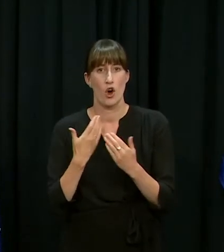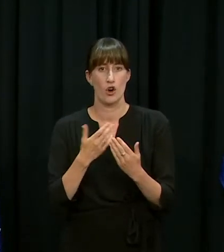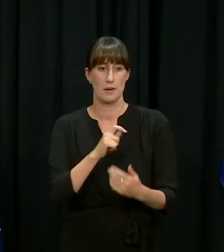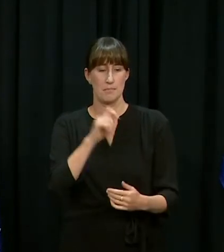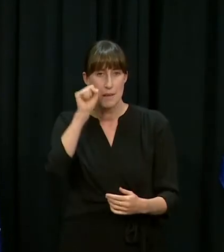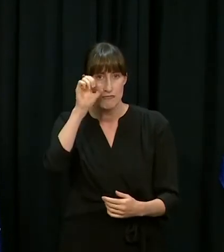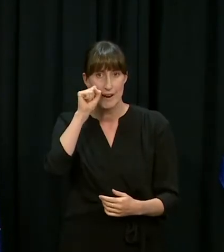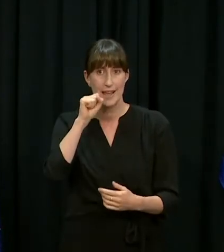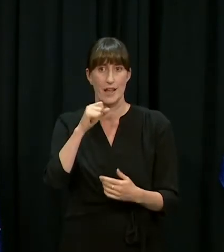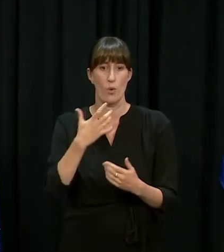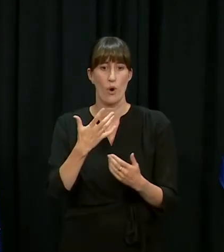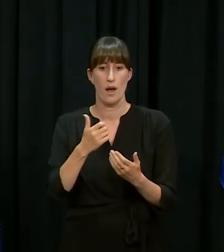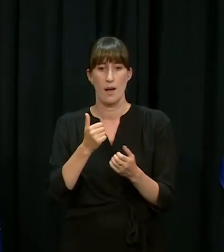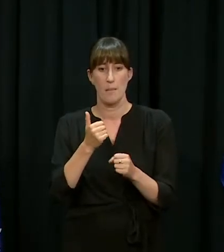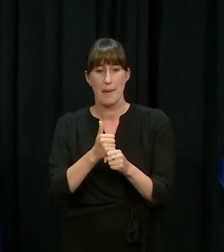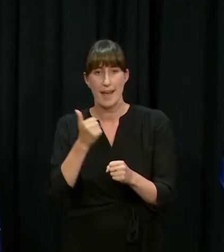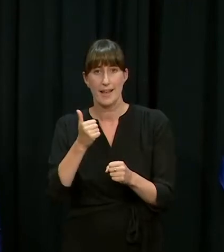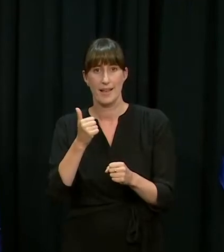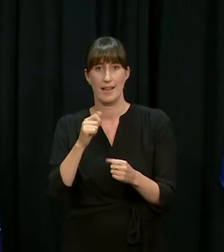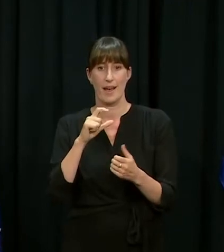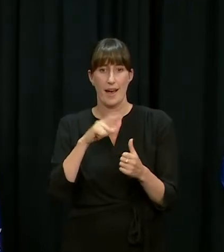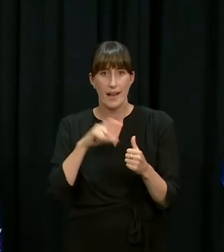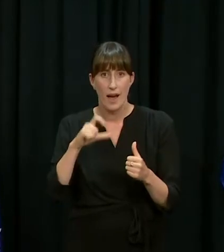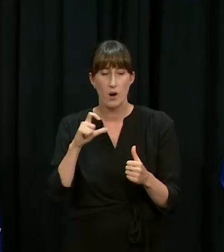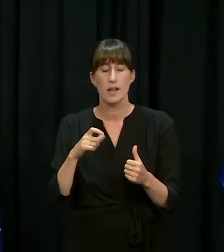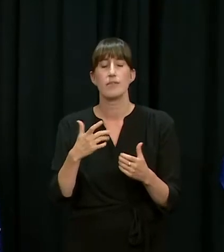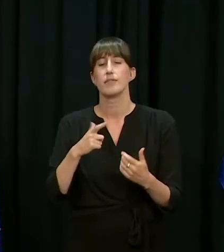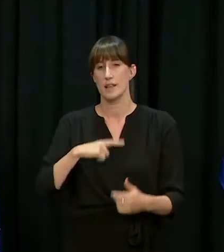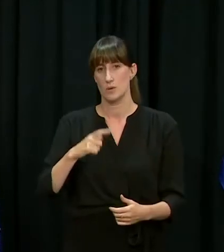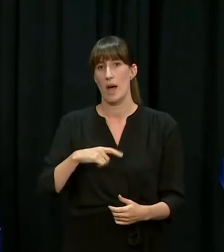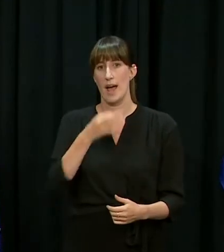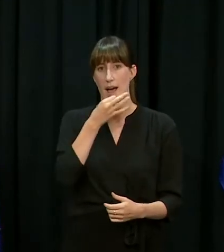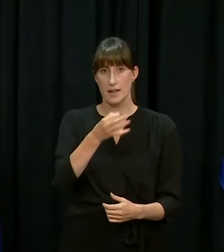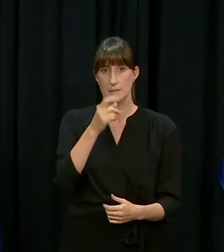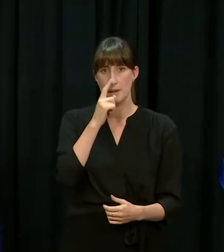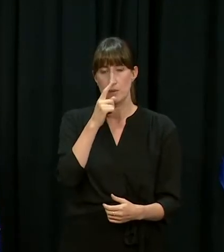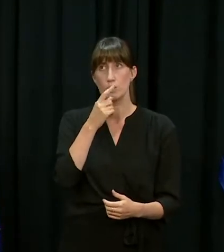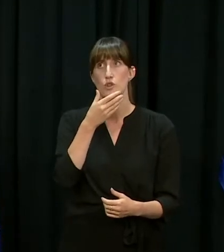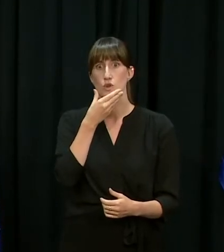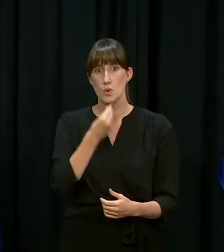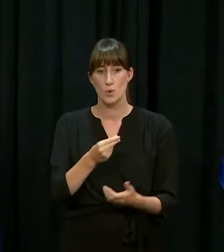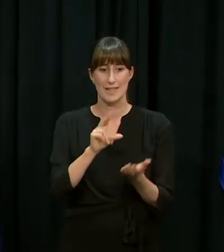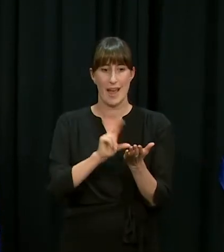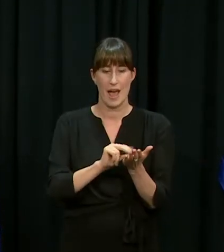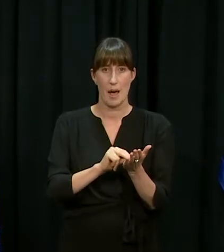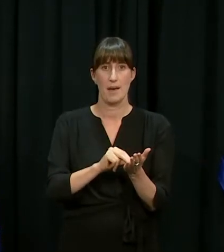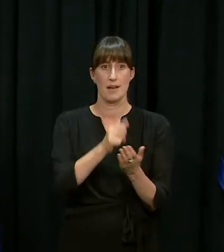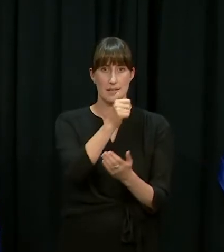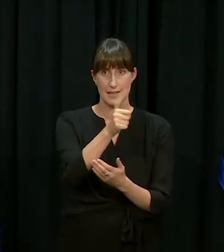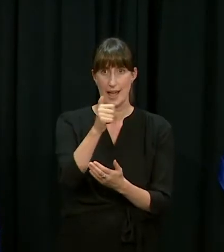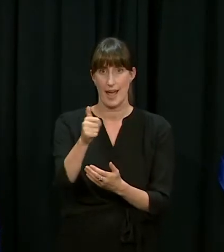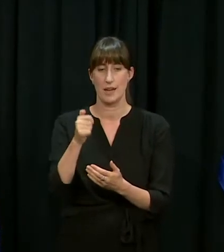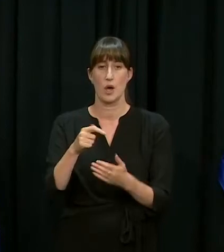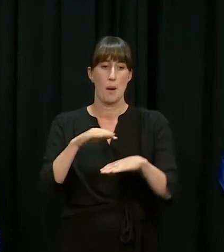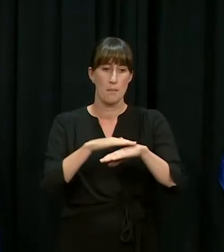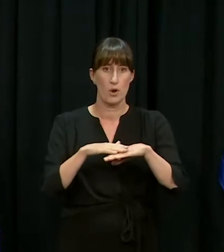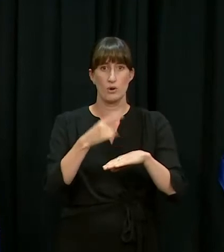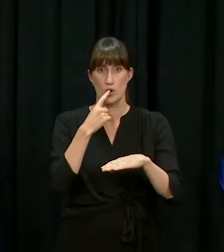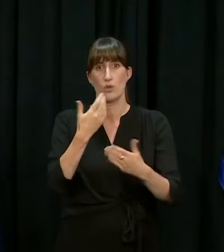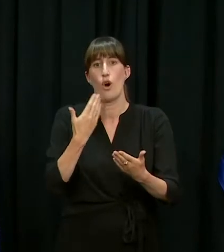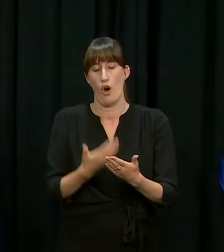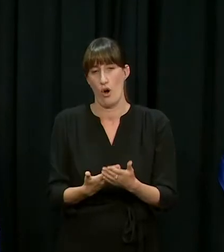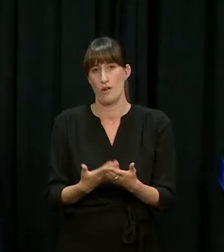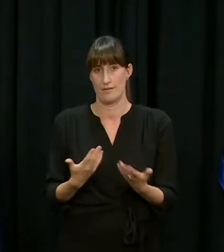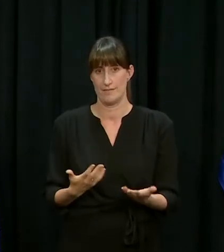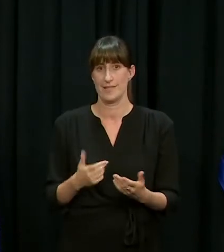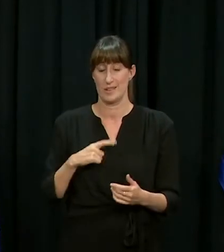the app. It's why we ask them to turn on the Bluetooth and keep scanning. It's really important. What percentage of we'll finish up quite